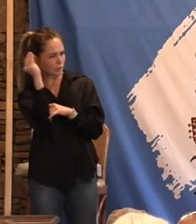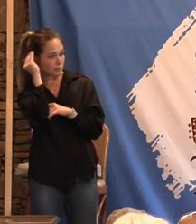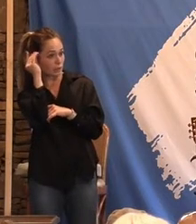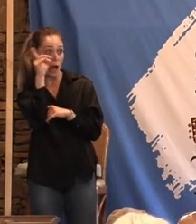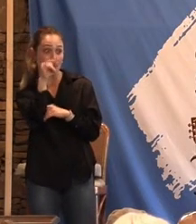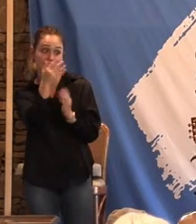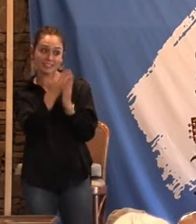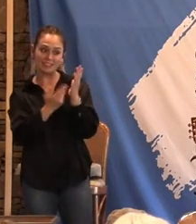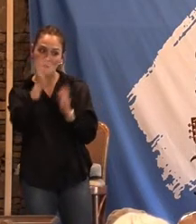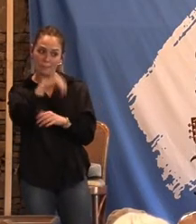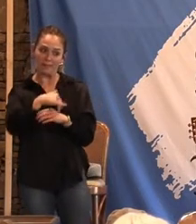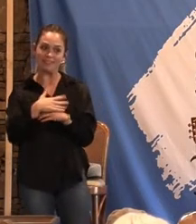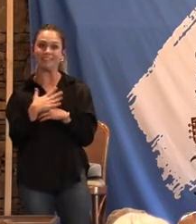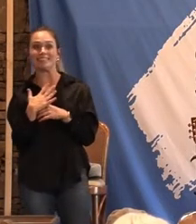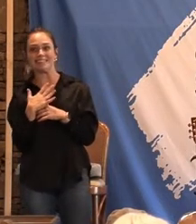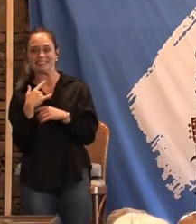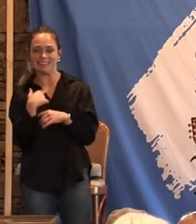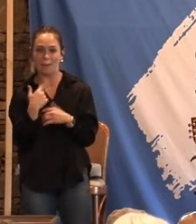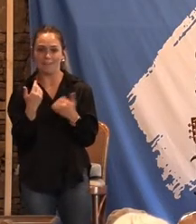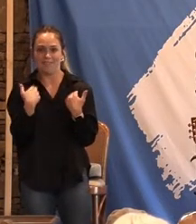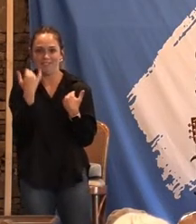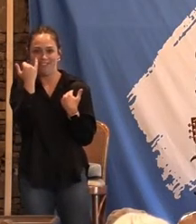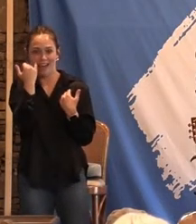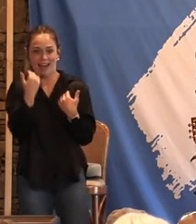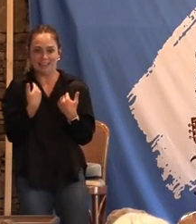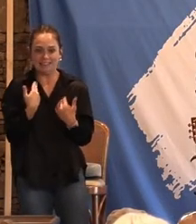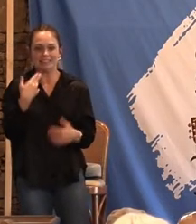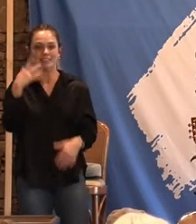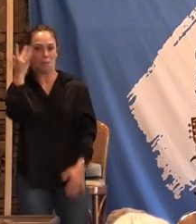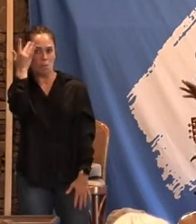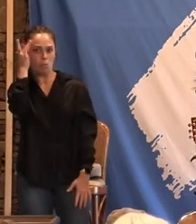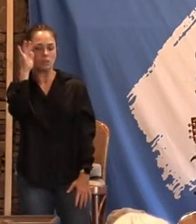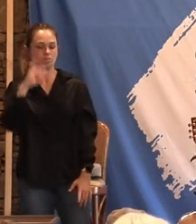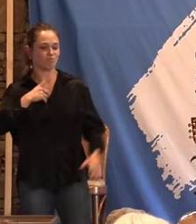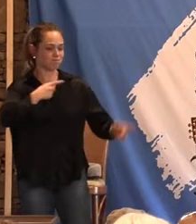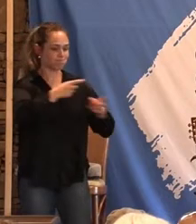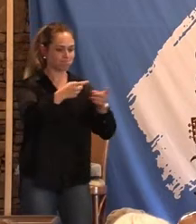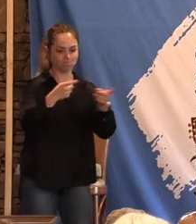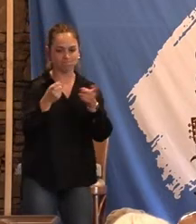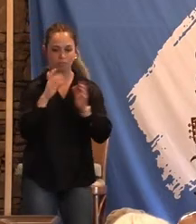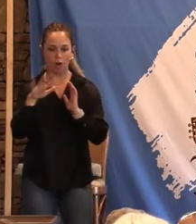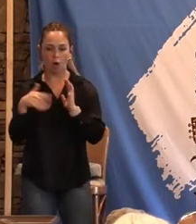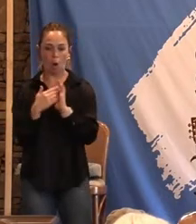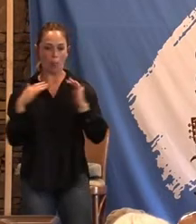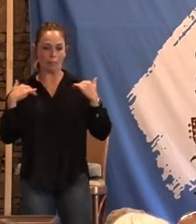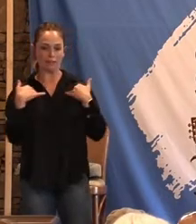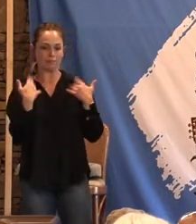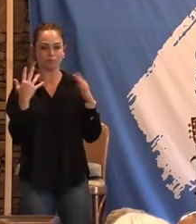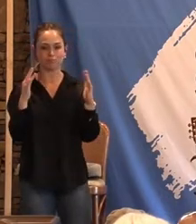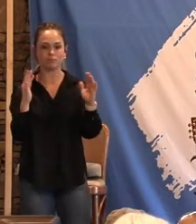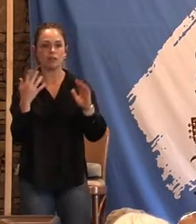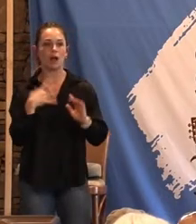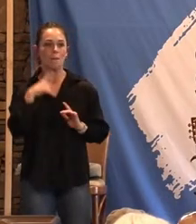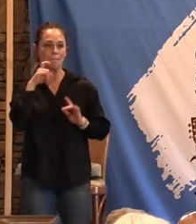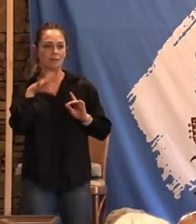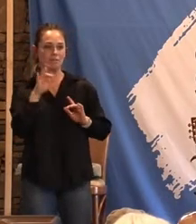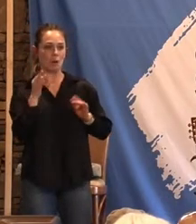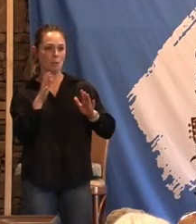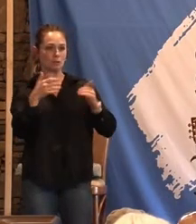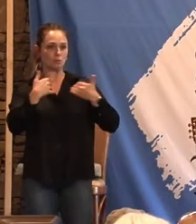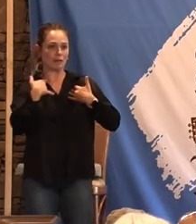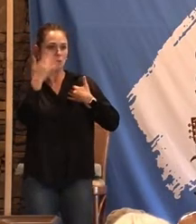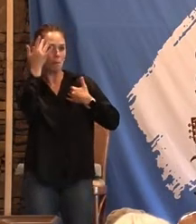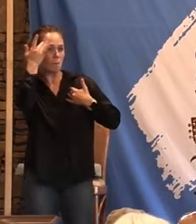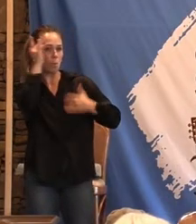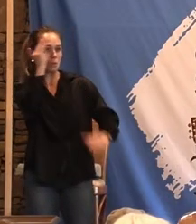need some of that. I bet if I had some wisdom that I could control all the animals in the forest, I must find a way to get me